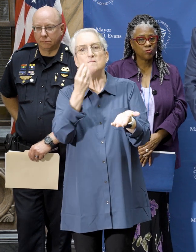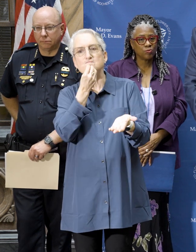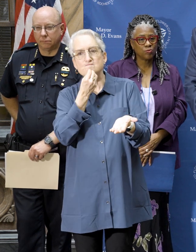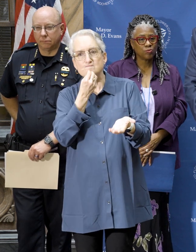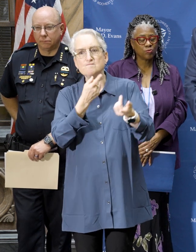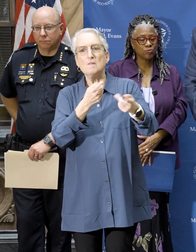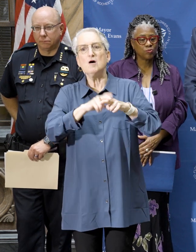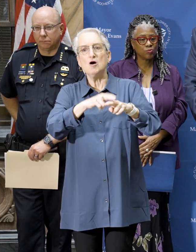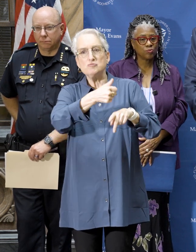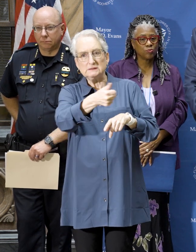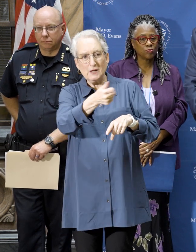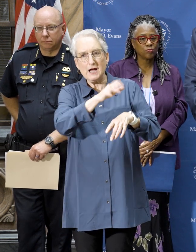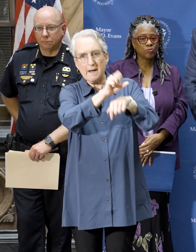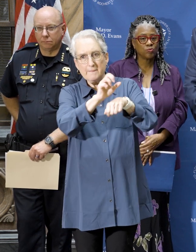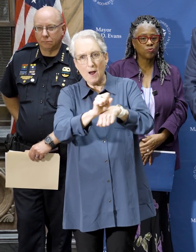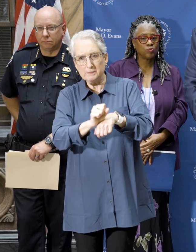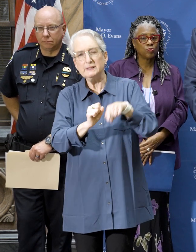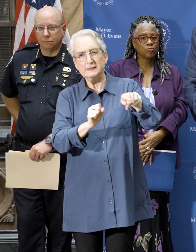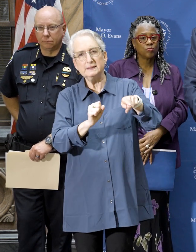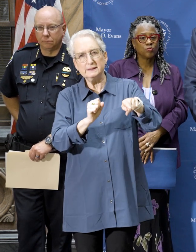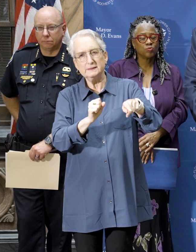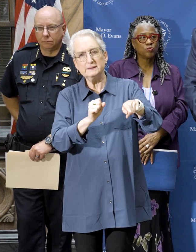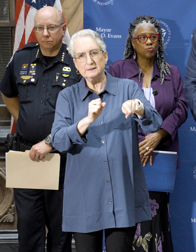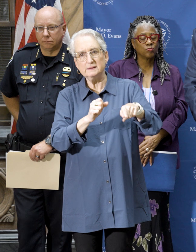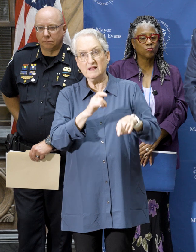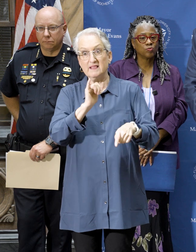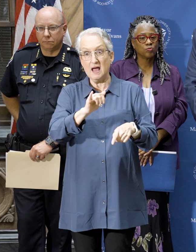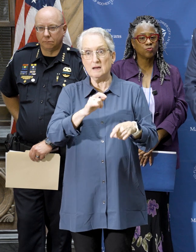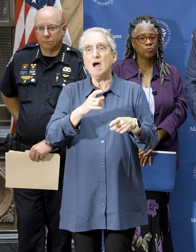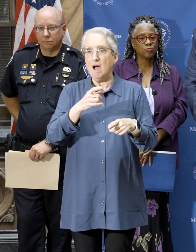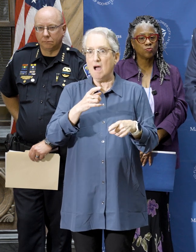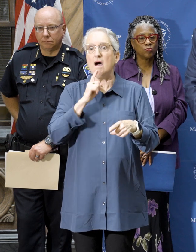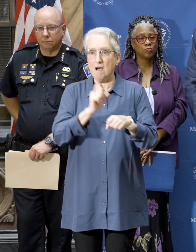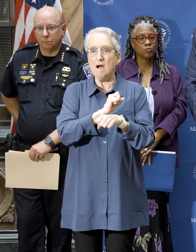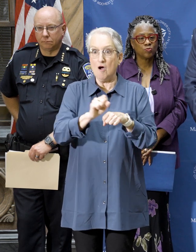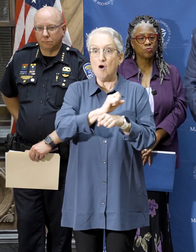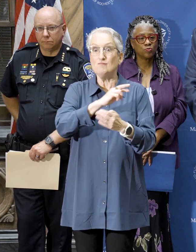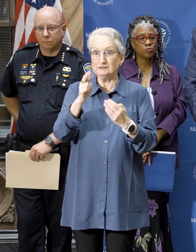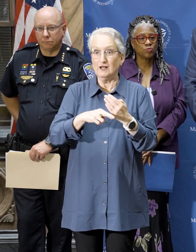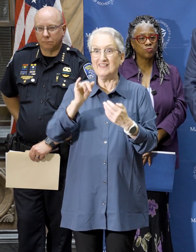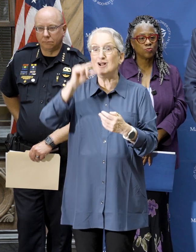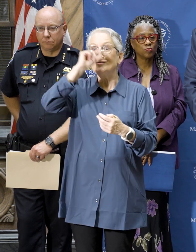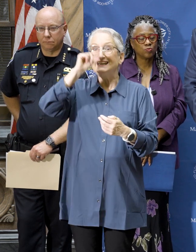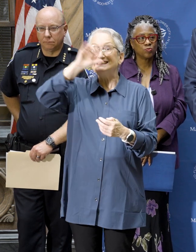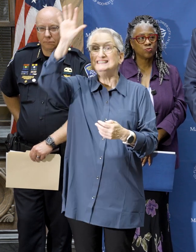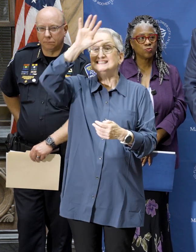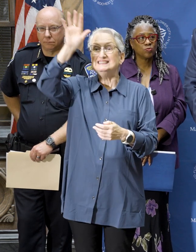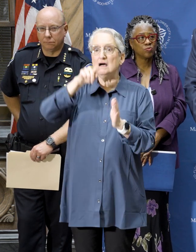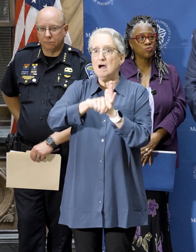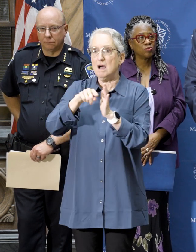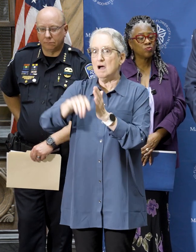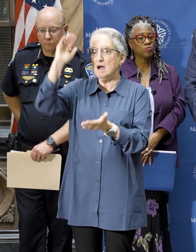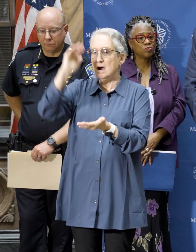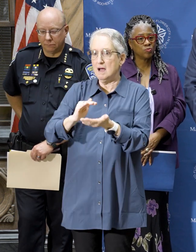And we're seeing results. In the city's 10th ward, homicides have dropped by 75%. Aggravated assaults are down by 70%.